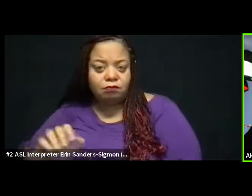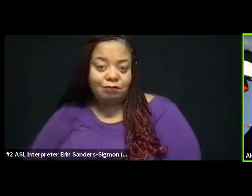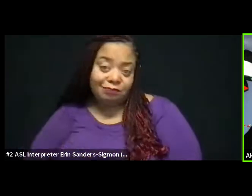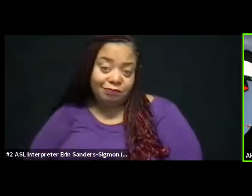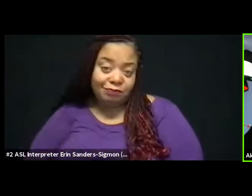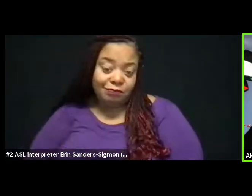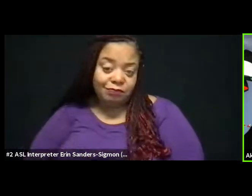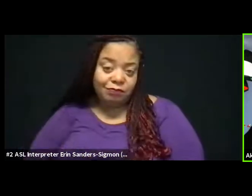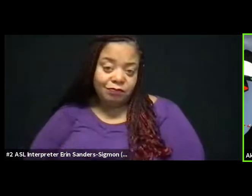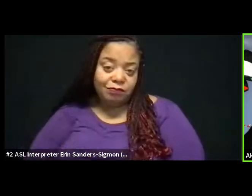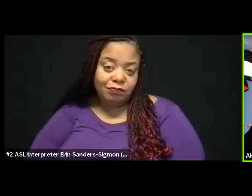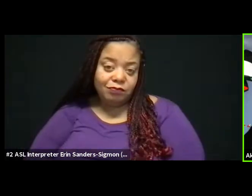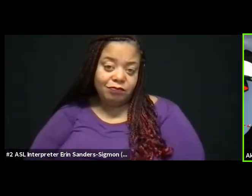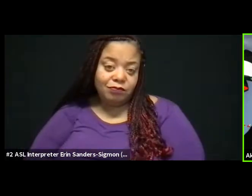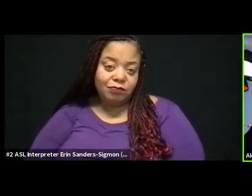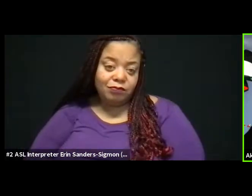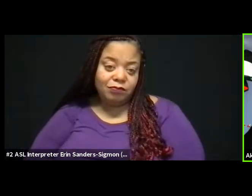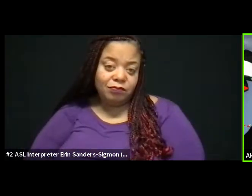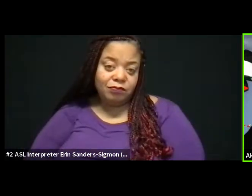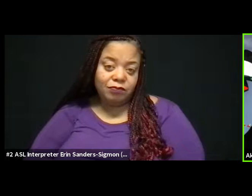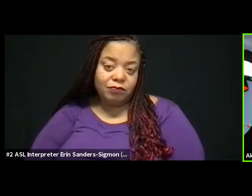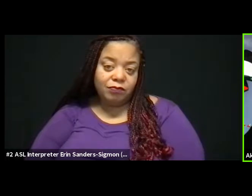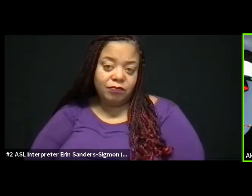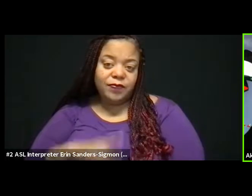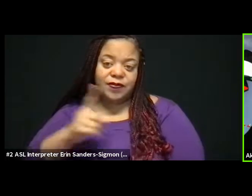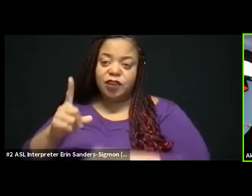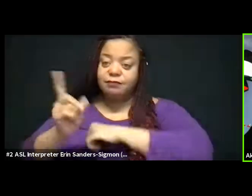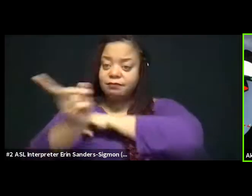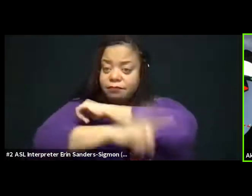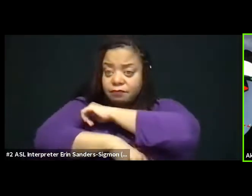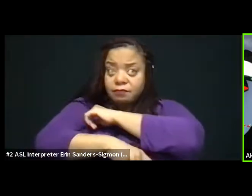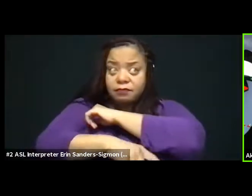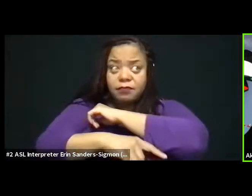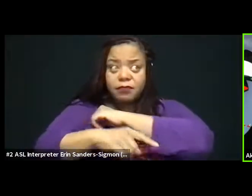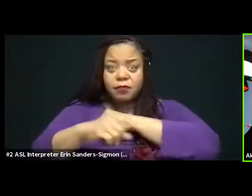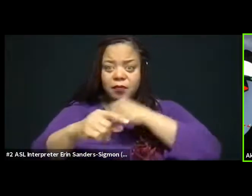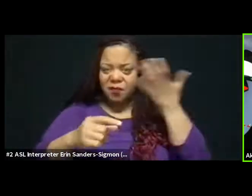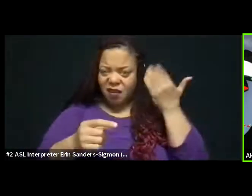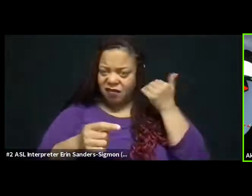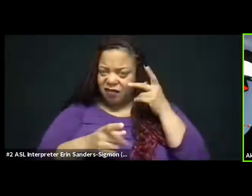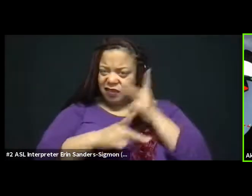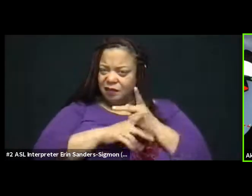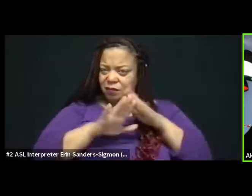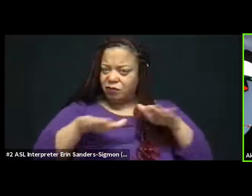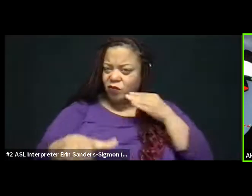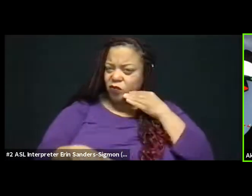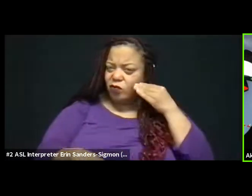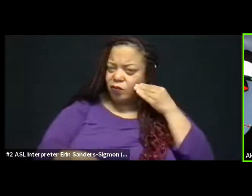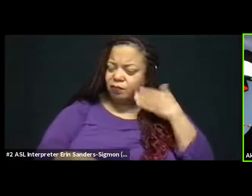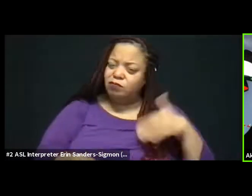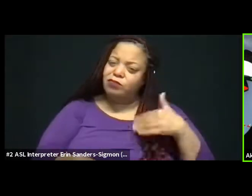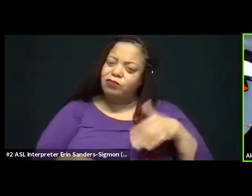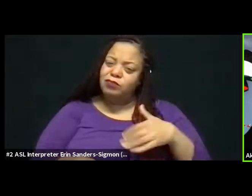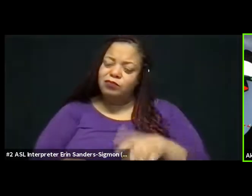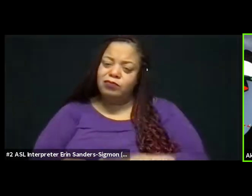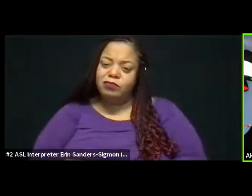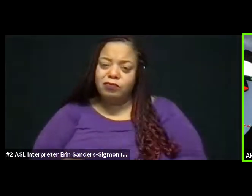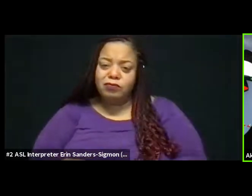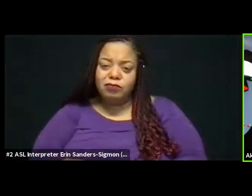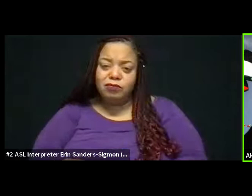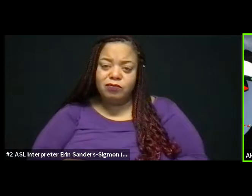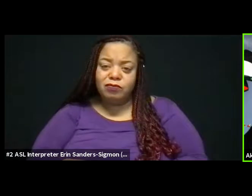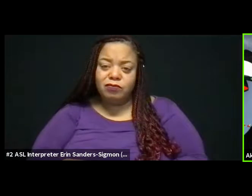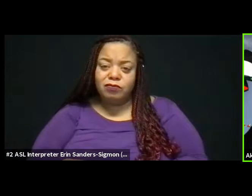or be protected. So we see this in many ways. We as teachers, we're mandated reporters, which means we're ultimately agents of the